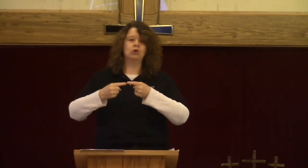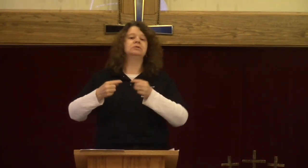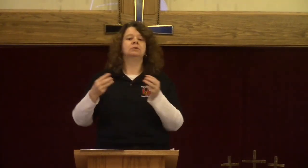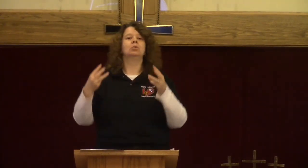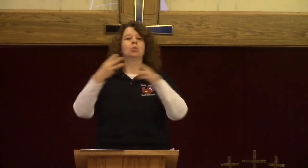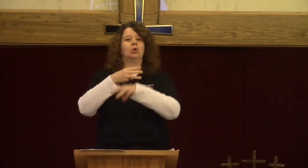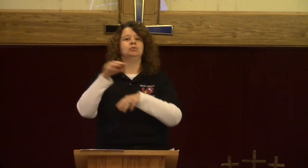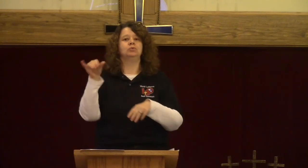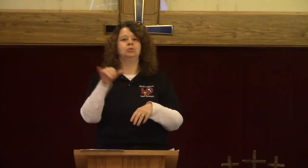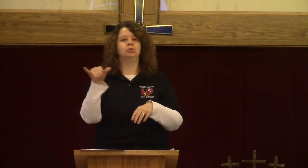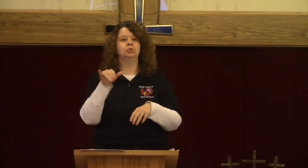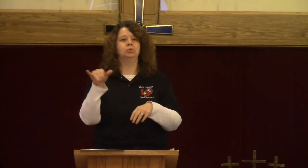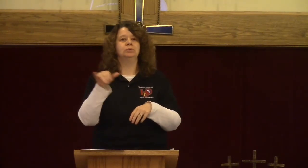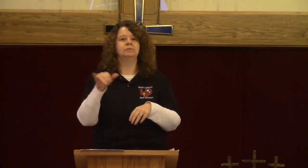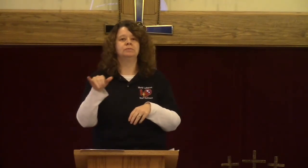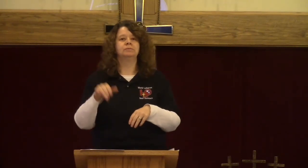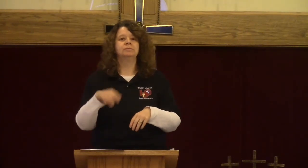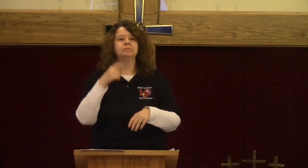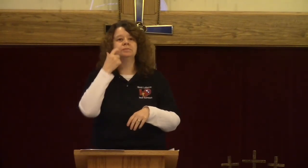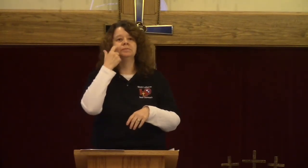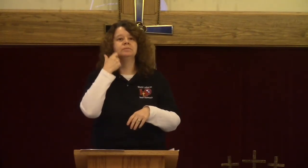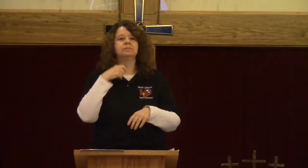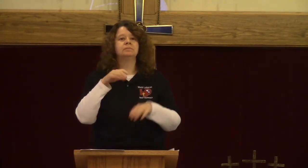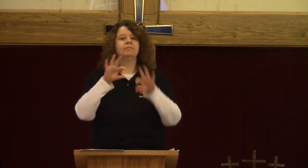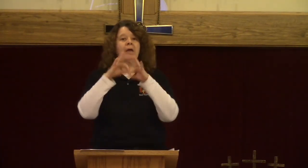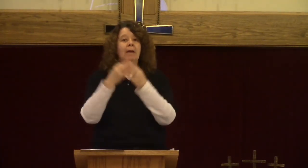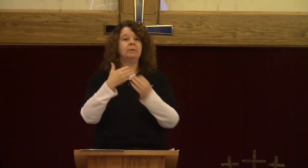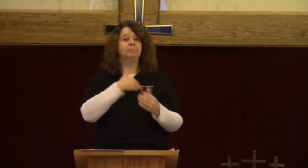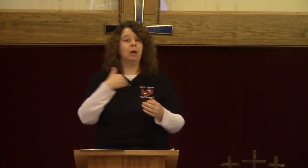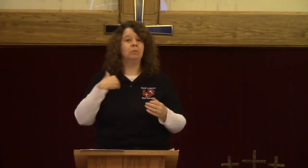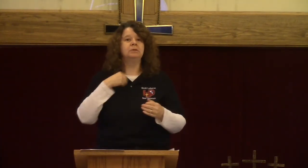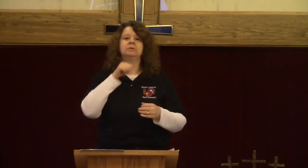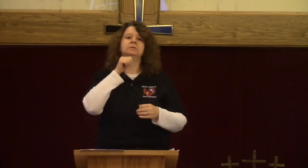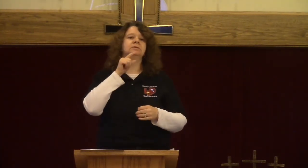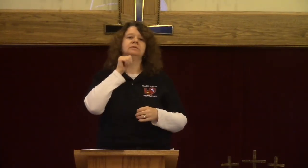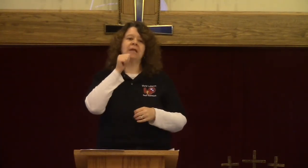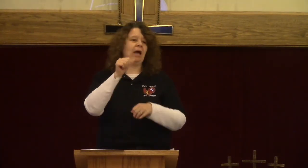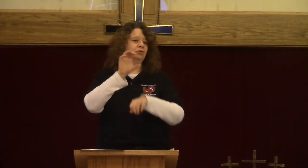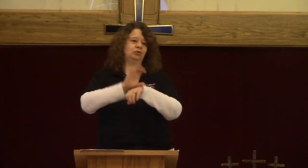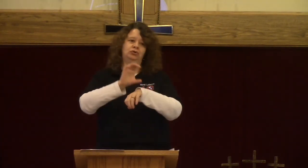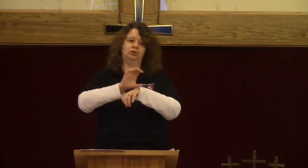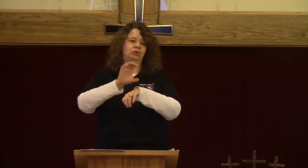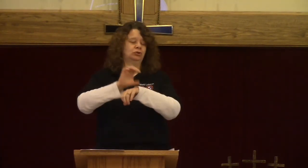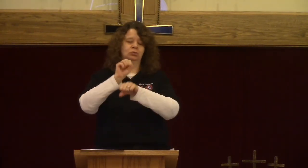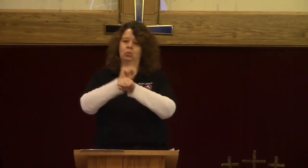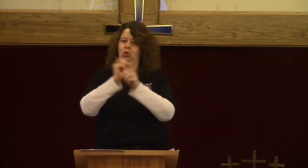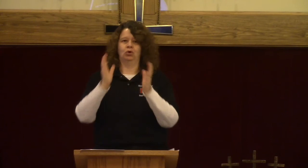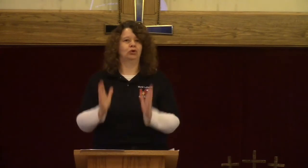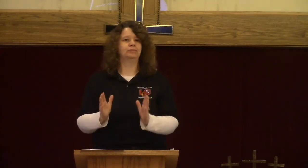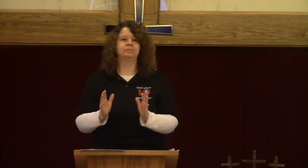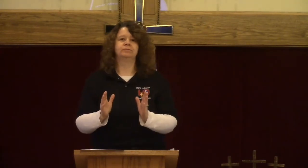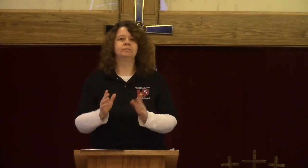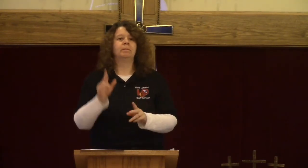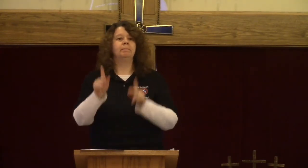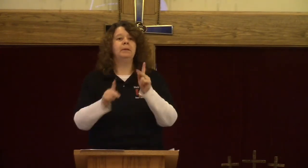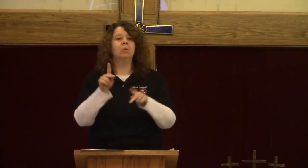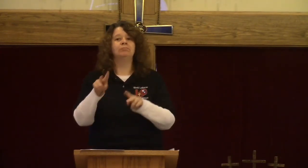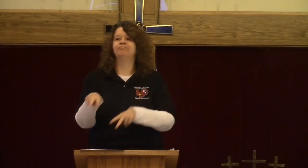one thing, remember, pastors' wives and children can also get hurt. You know,